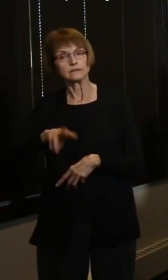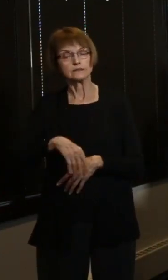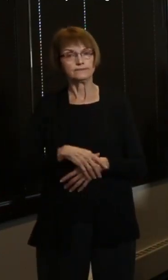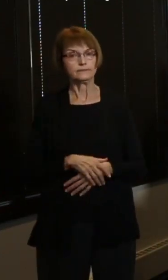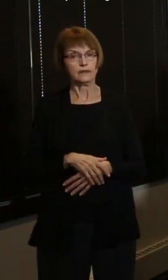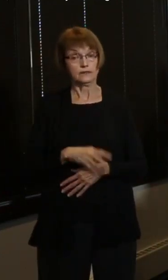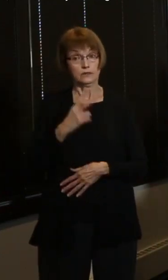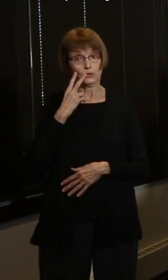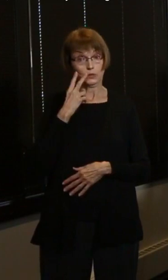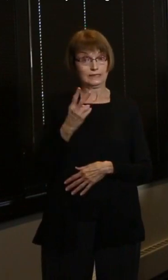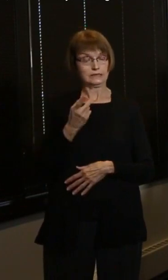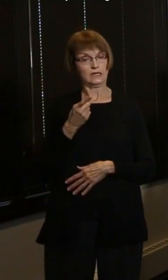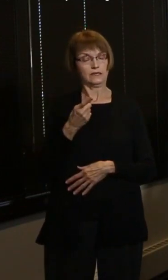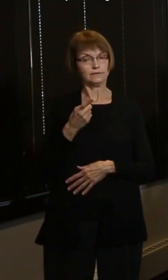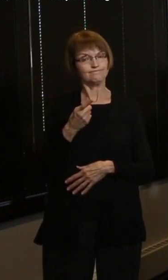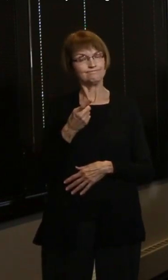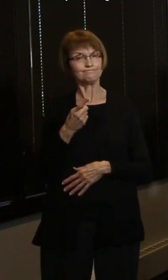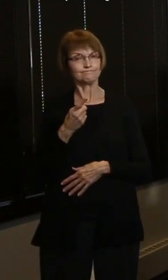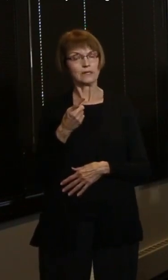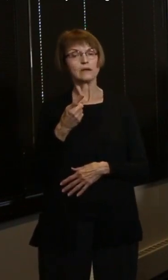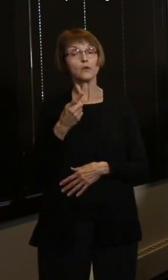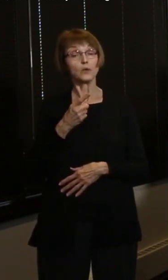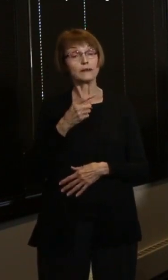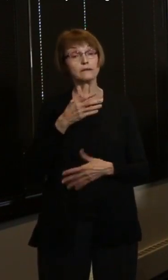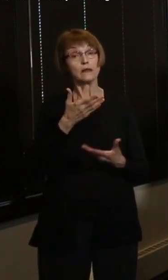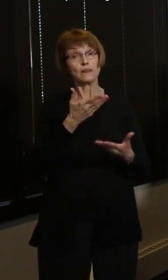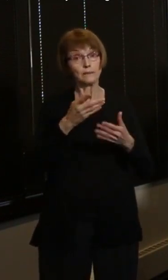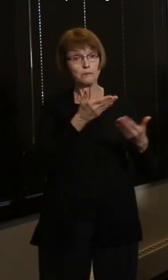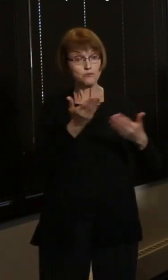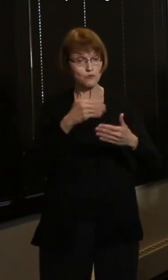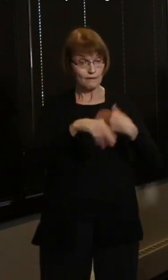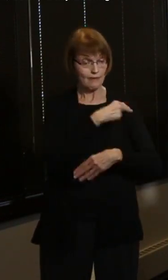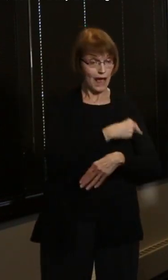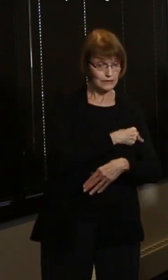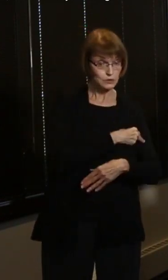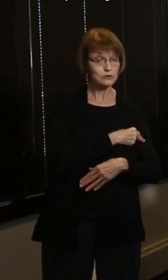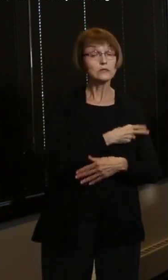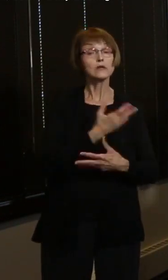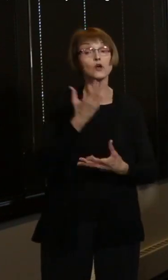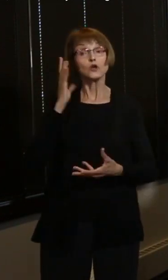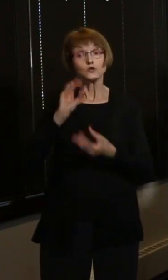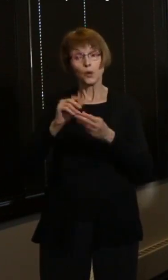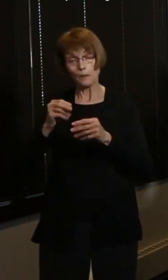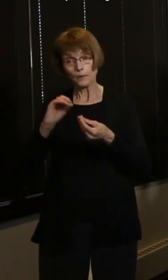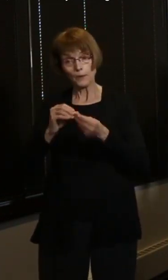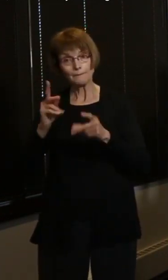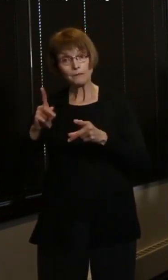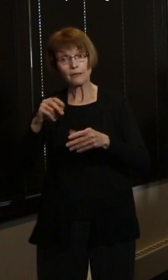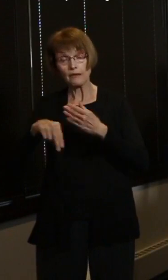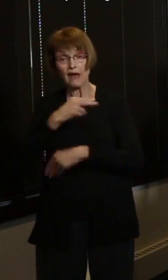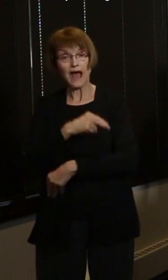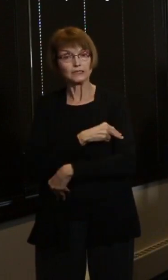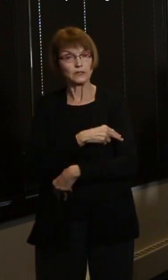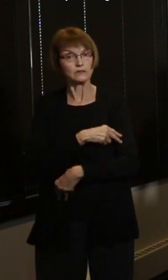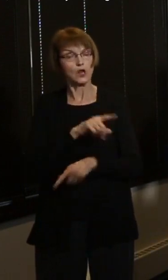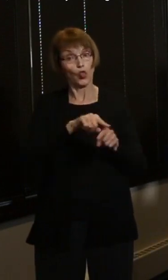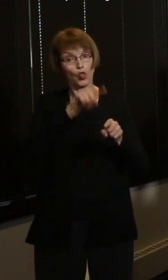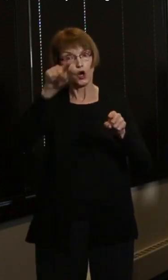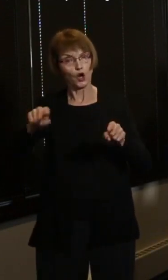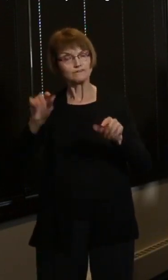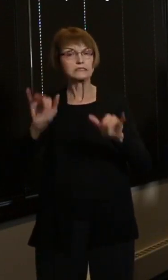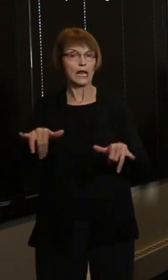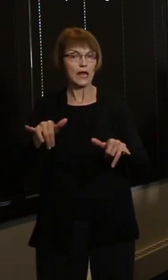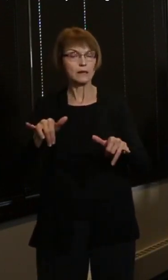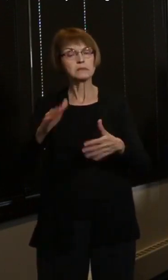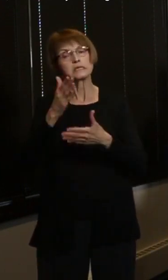curve closely resembles our admissions curve. We haven't seen significant drops. Some days we can get below 200, but